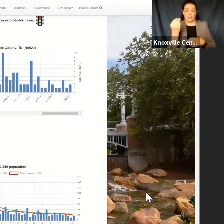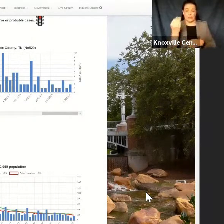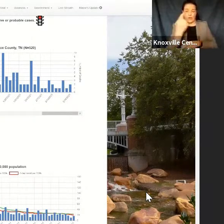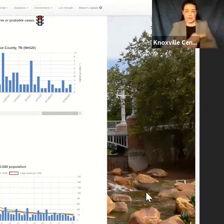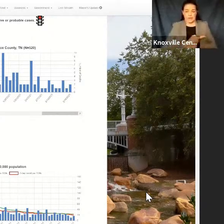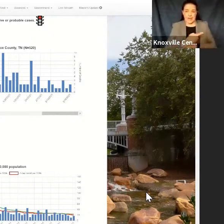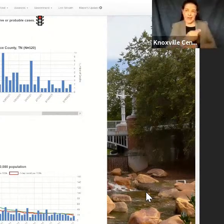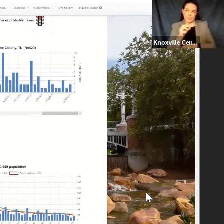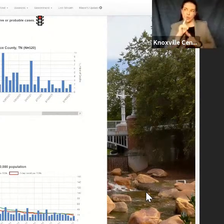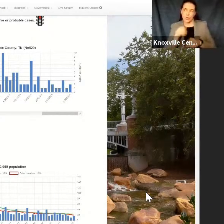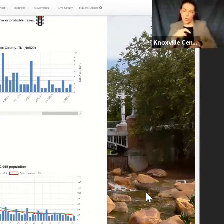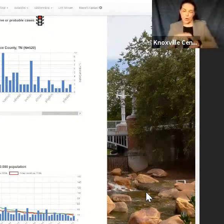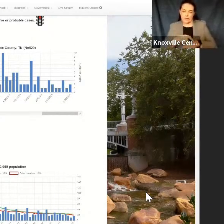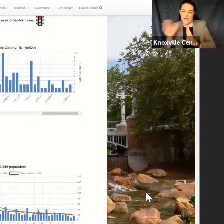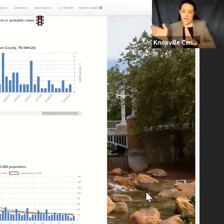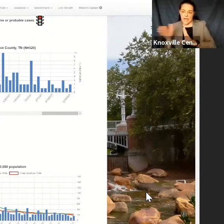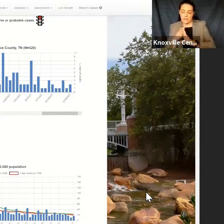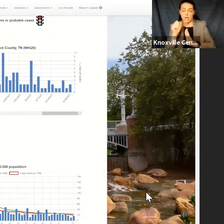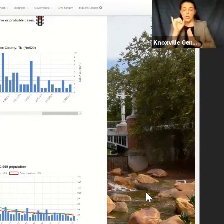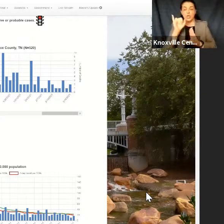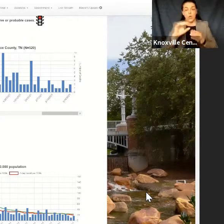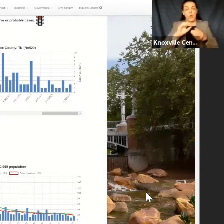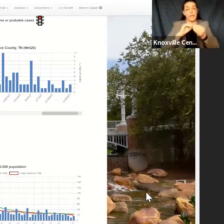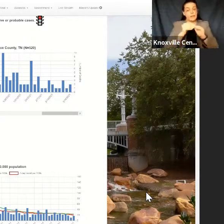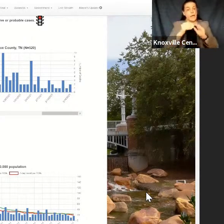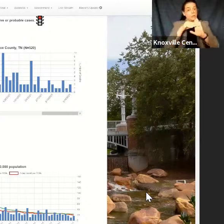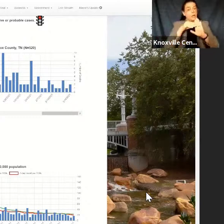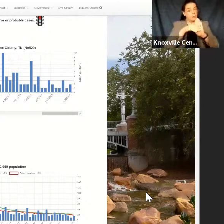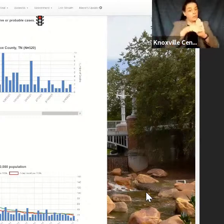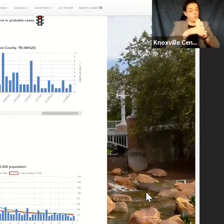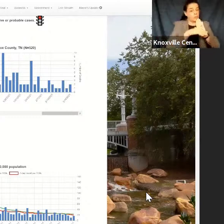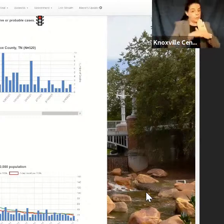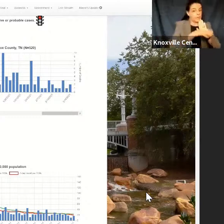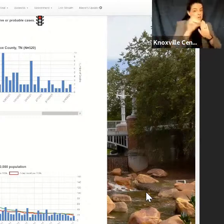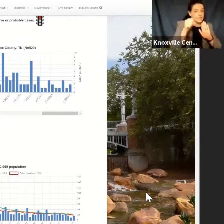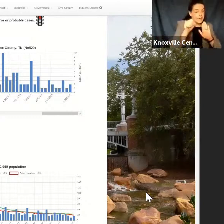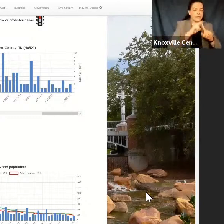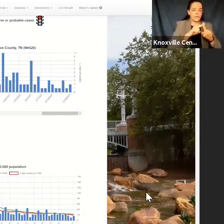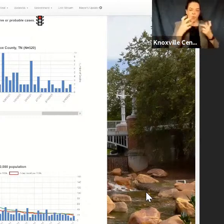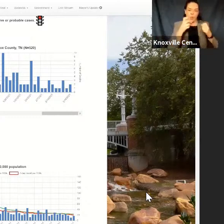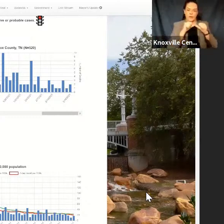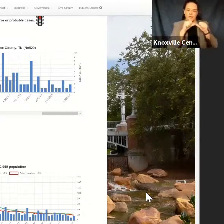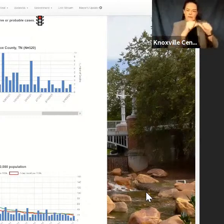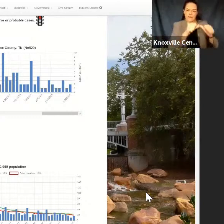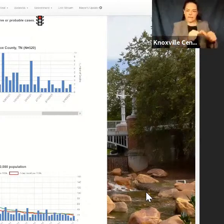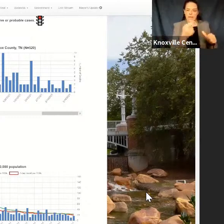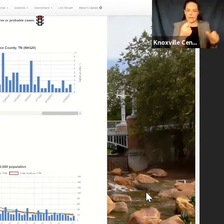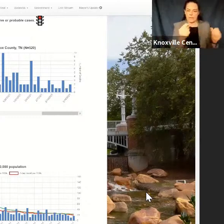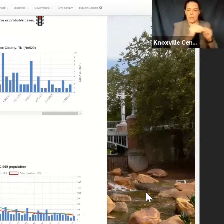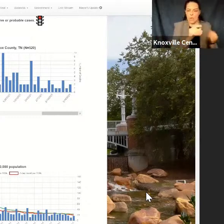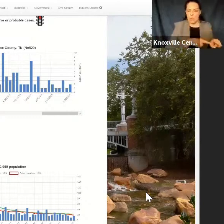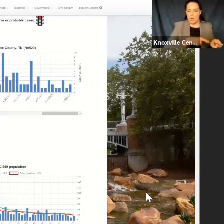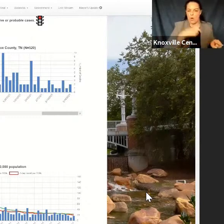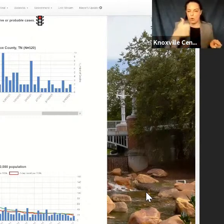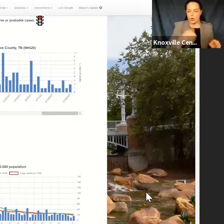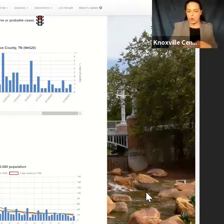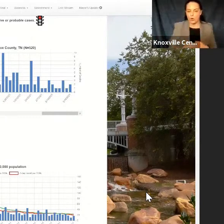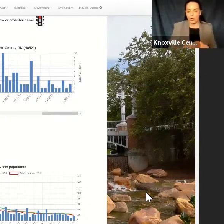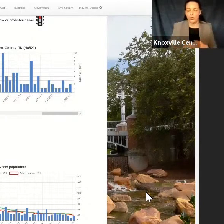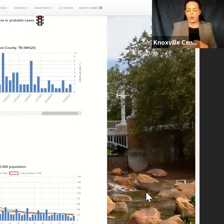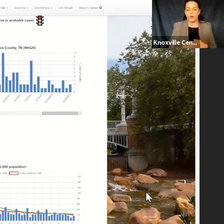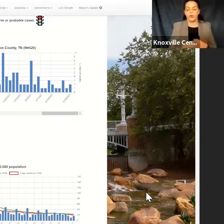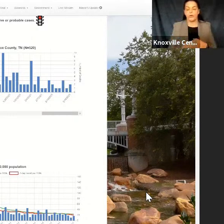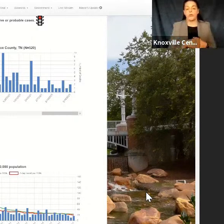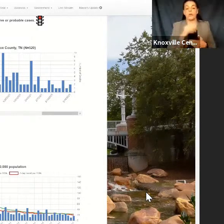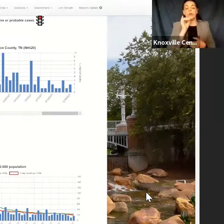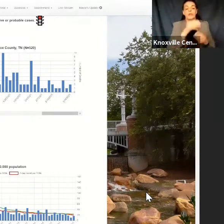time period. So this is definitely trending in the right direction, but we want to see it to continue for a little bit further or longer.